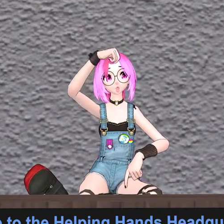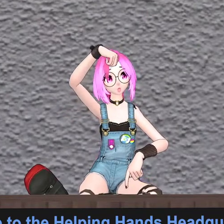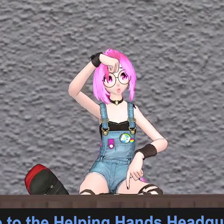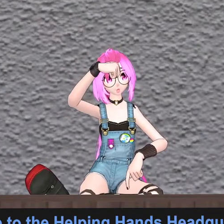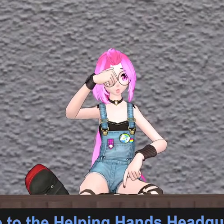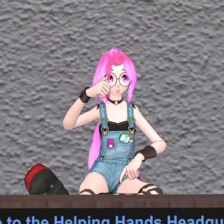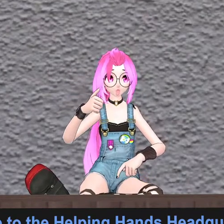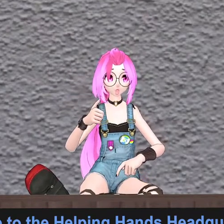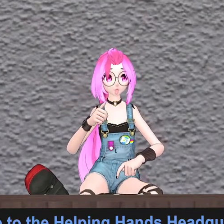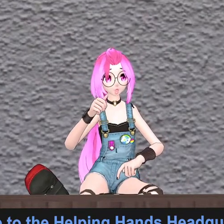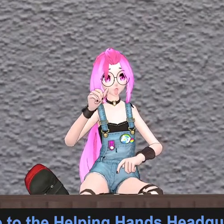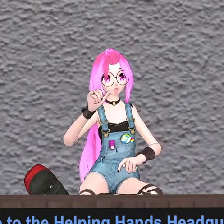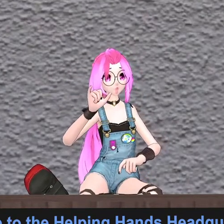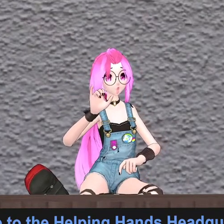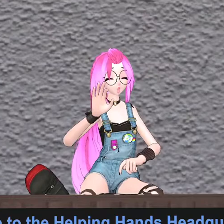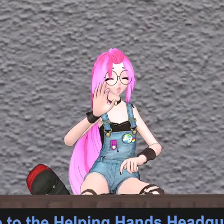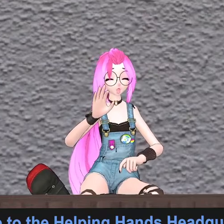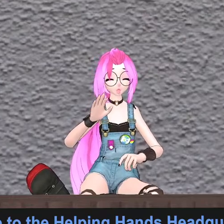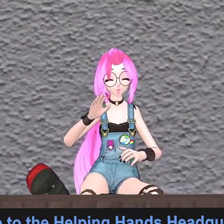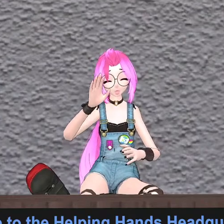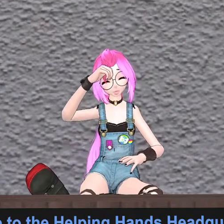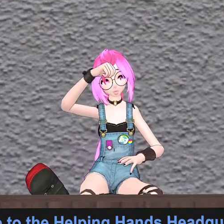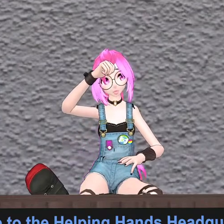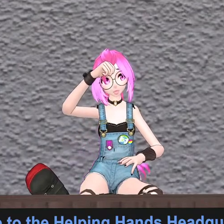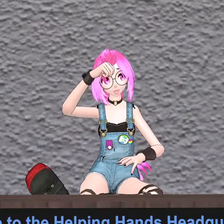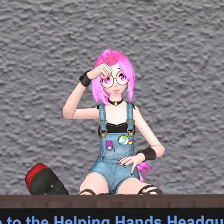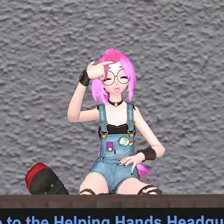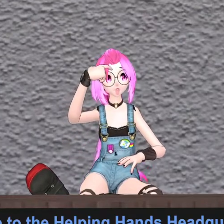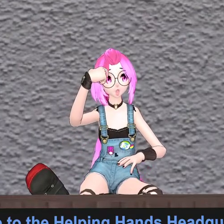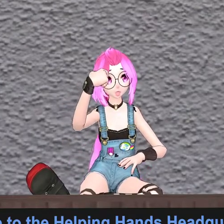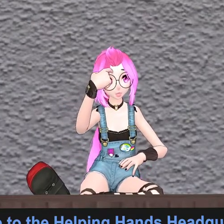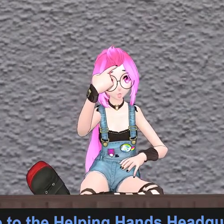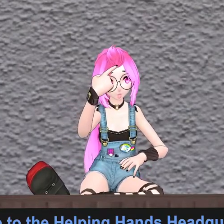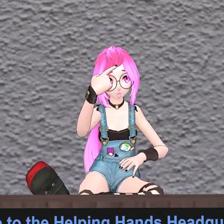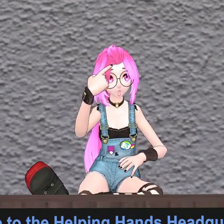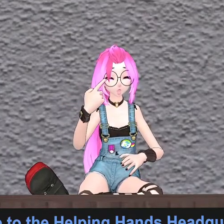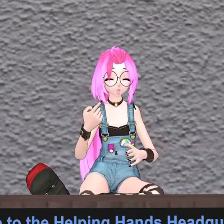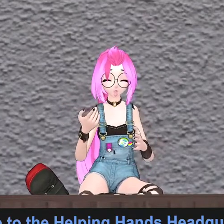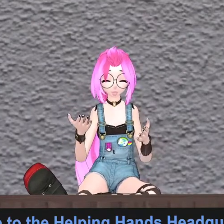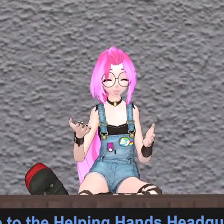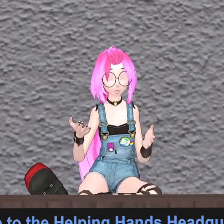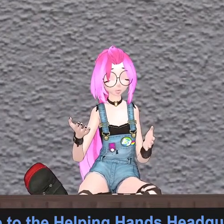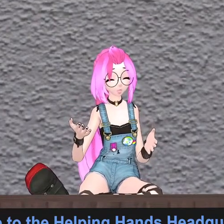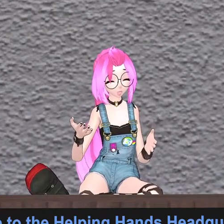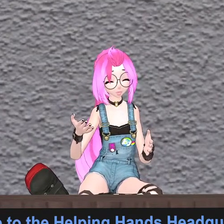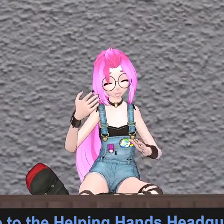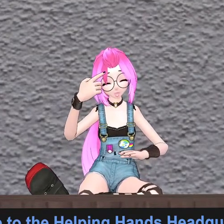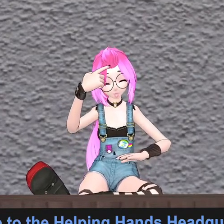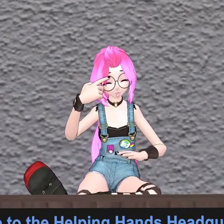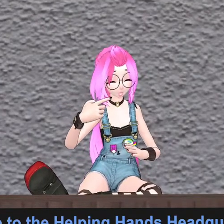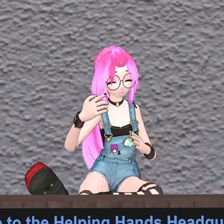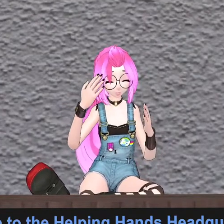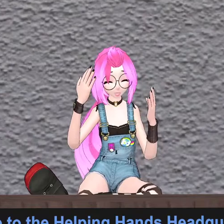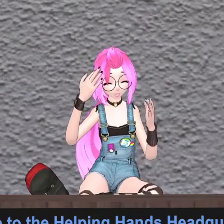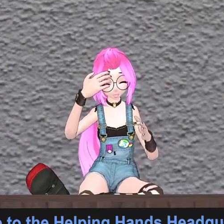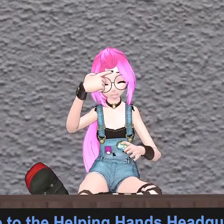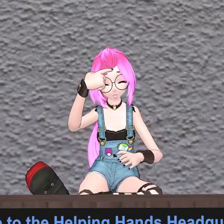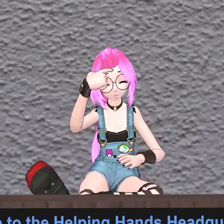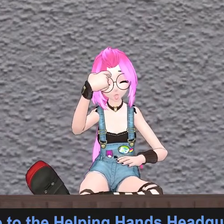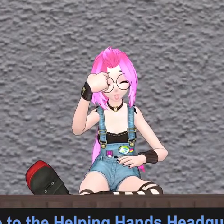forehead. Just like how a lot of women from India have, I don't know what it's called. I know there's a word for it. Please excuse my ignorance.